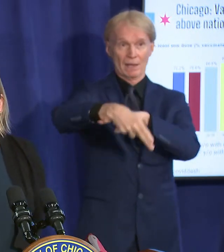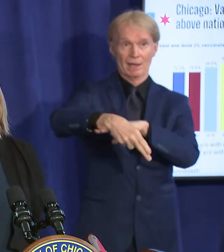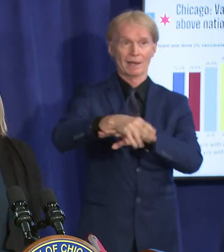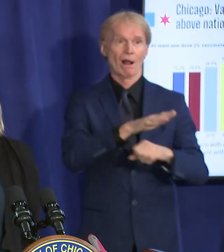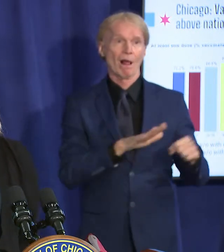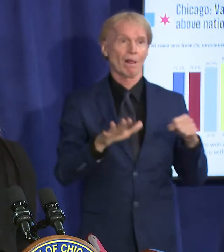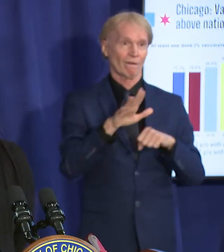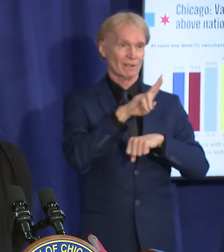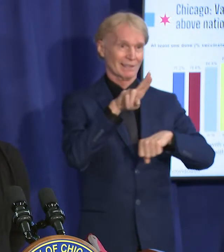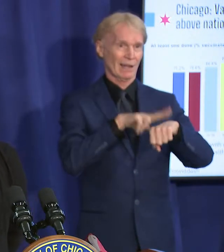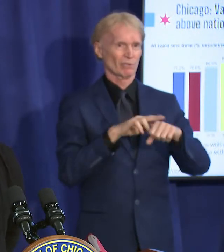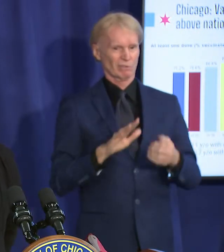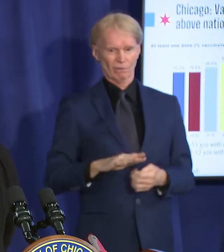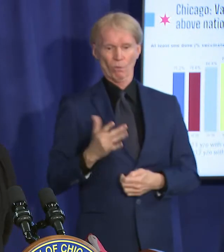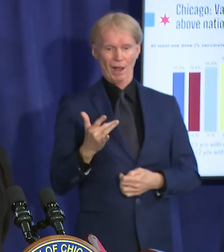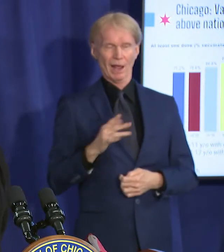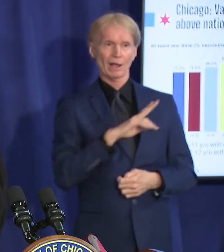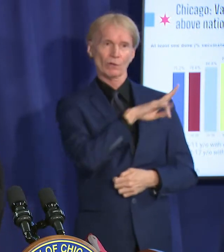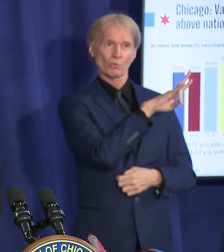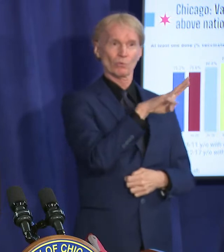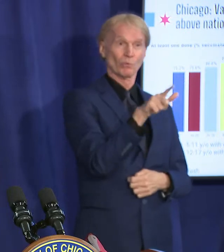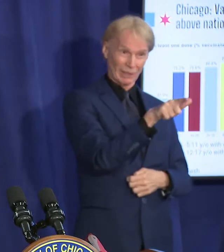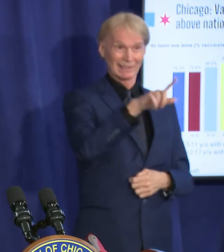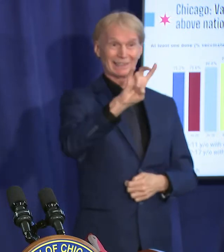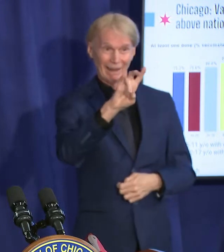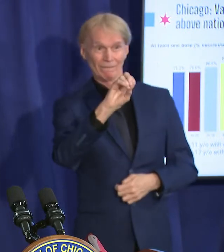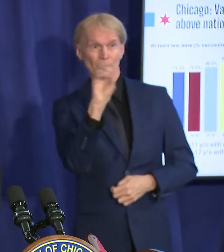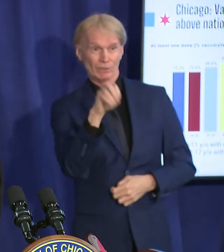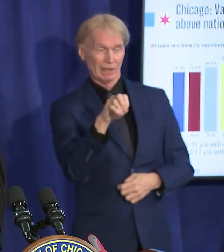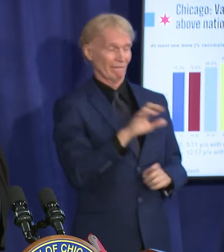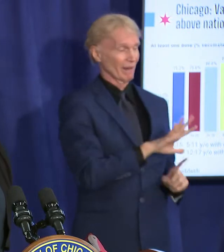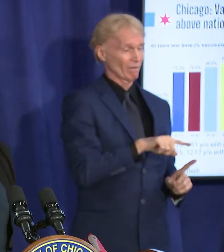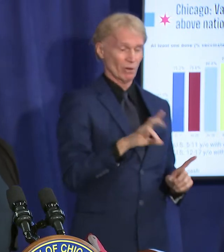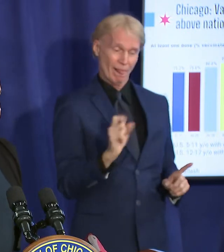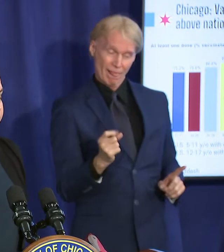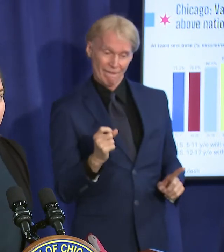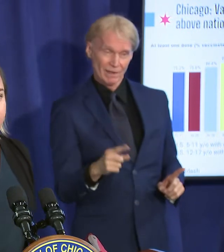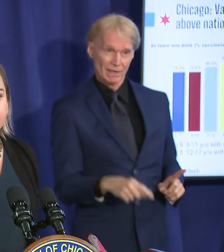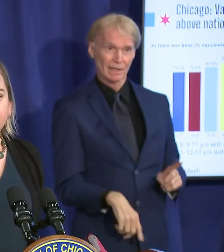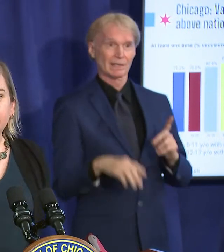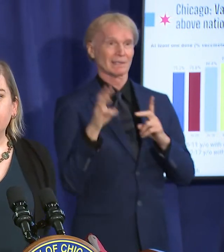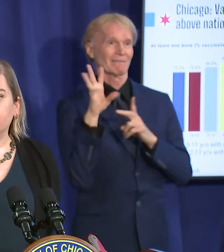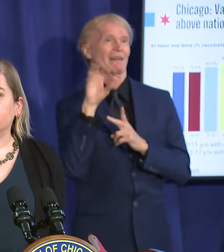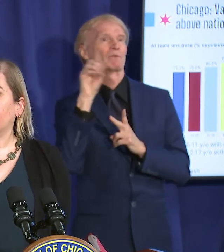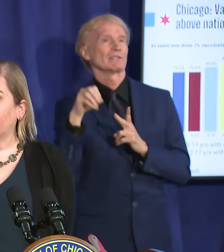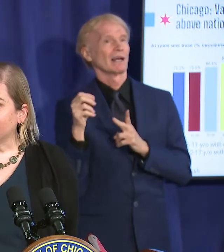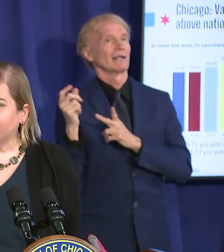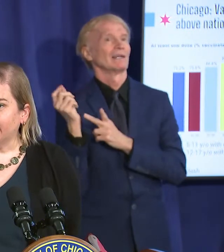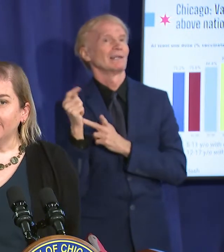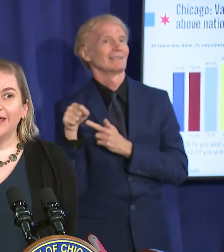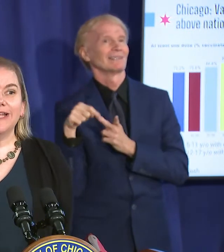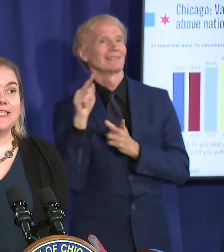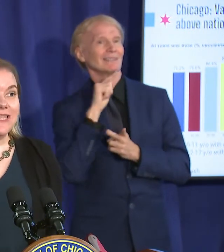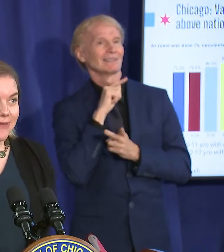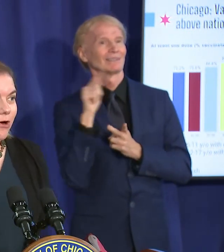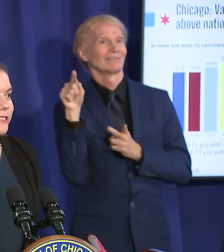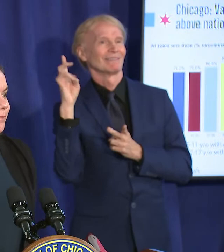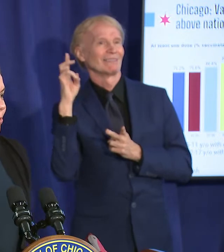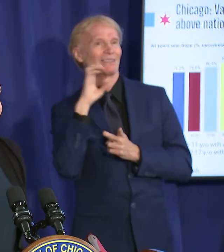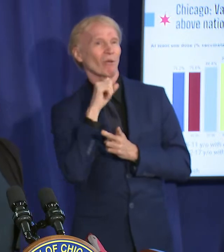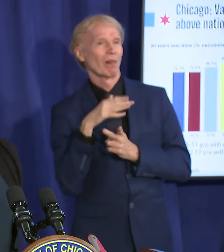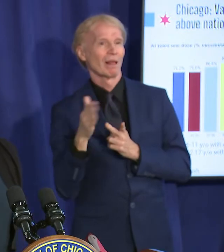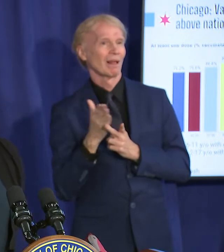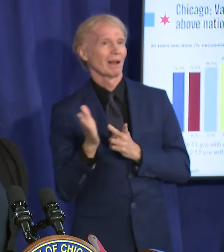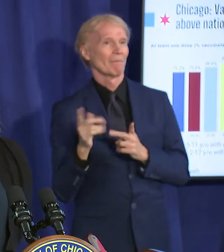Just 27% nationally of 5 to 11-year-olds, and just 65% of 12 to 17-year-olds. But we're not done. It's the